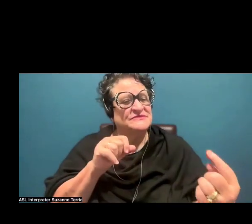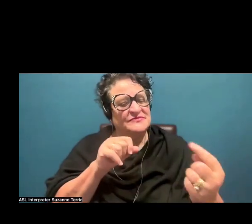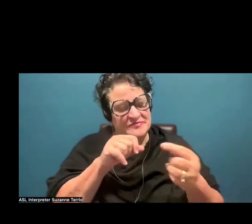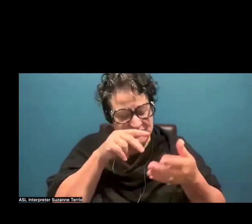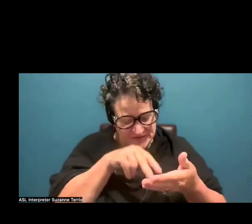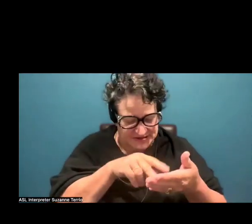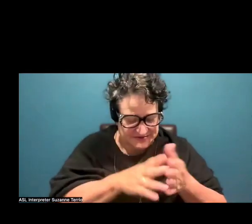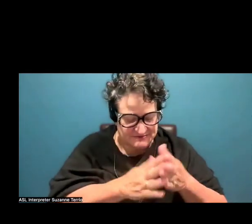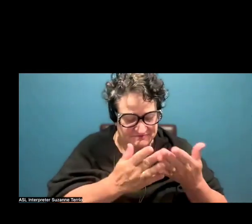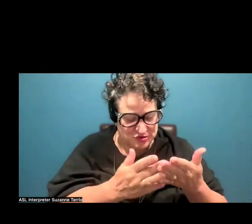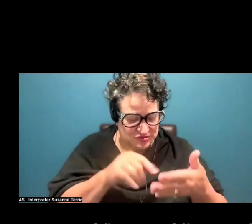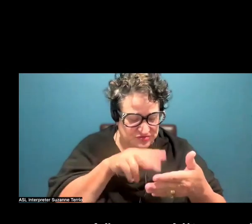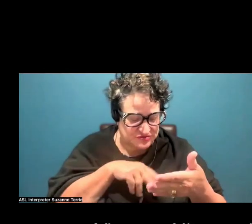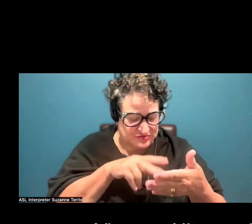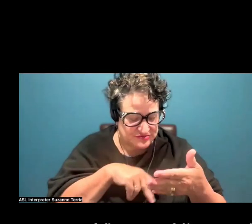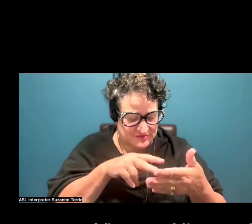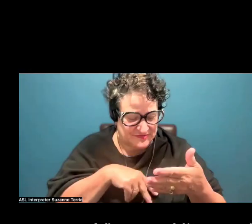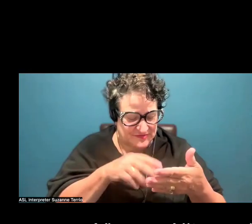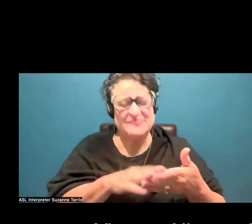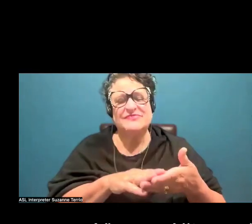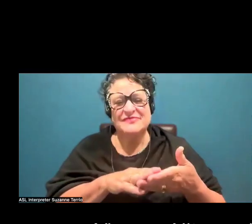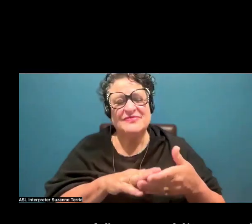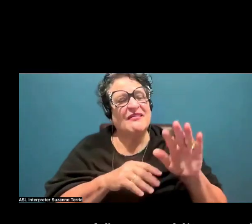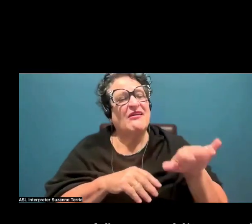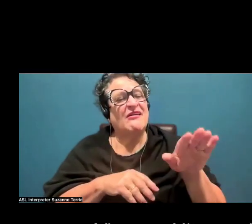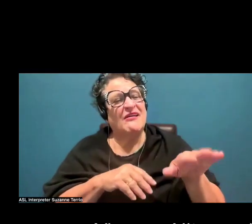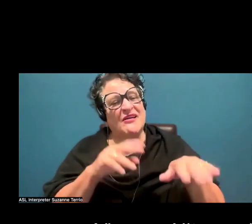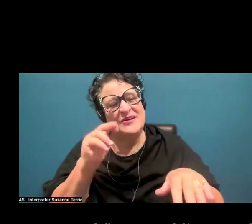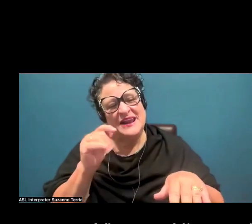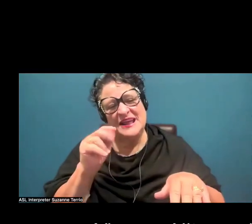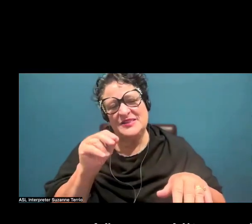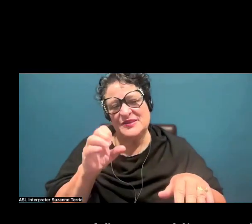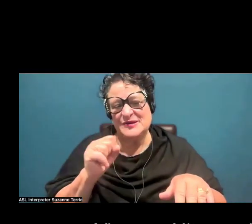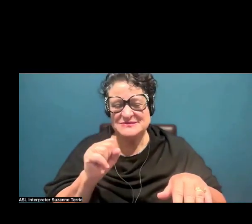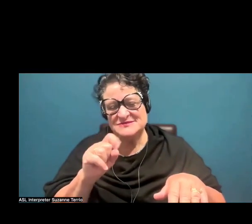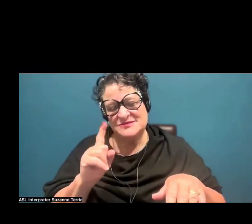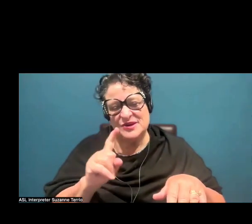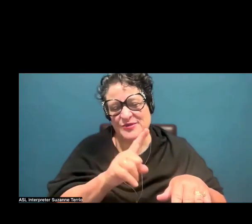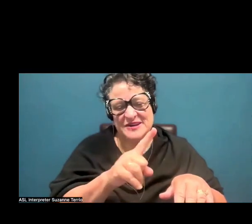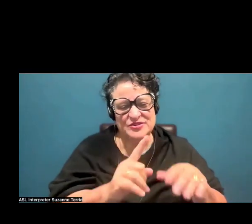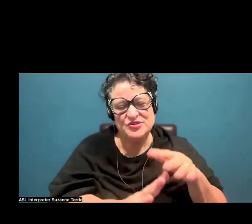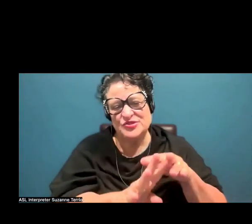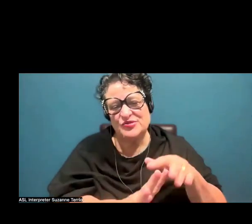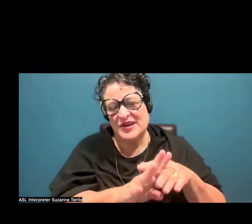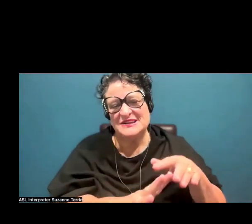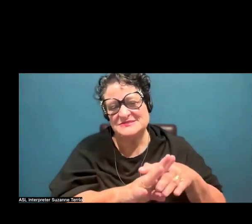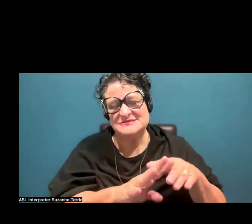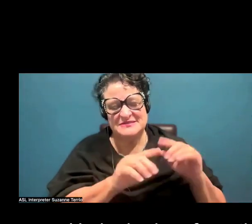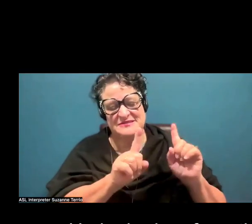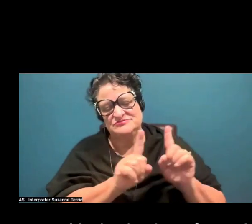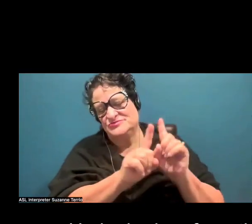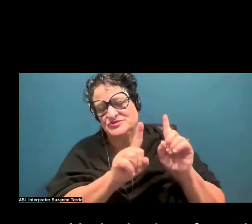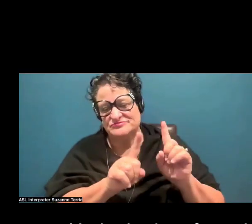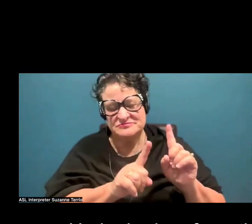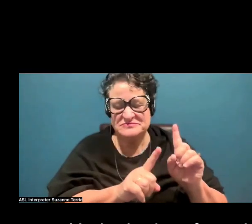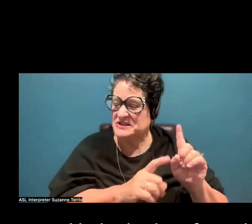was in the middle of reading. Hello, Nitsos, she said, stumbling a few steps into the grass as his shoulder collided with hers. He